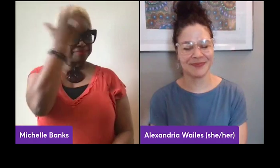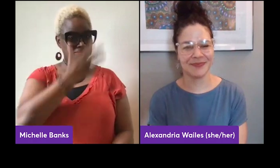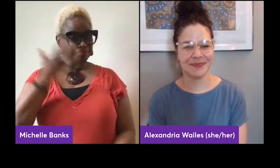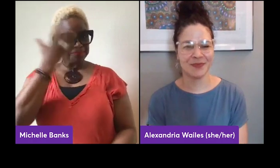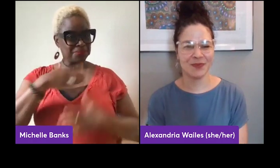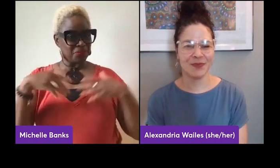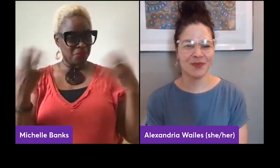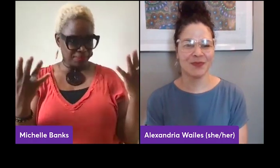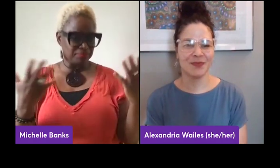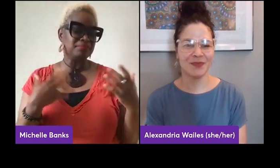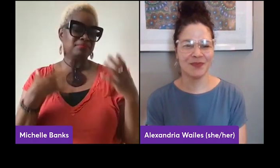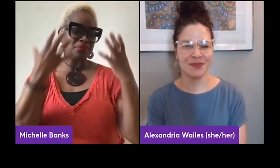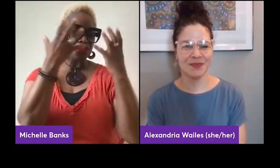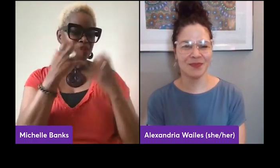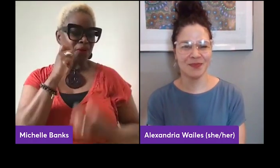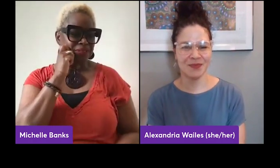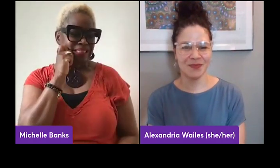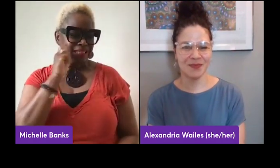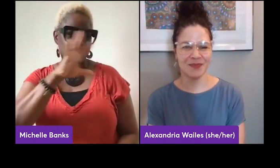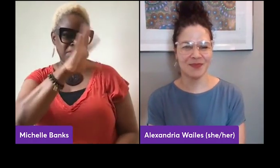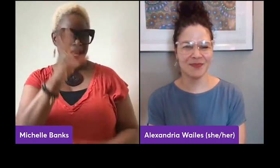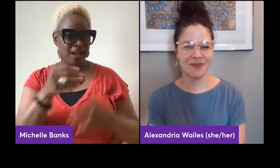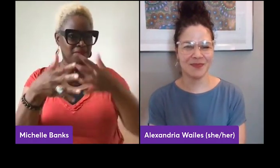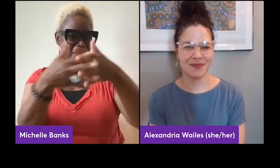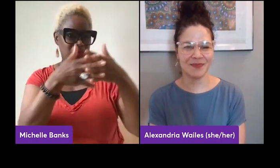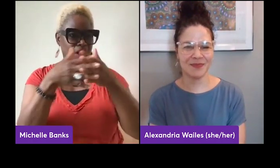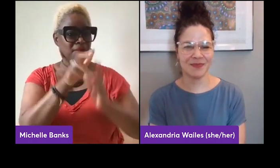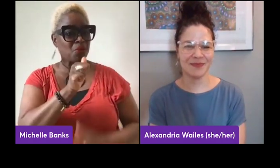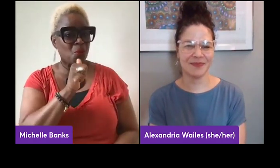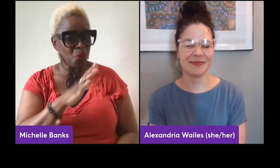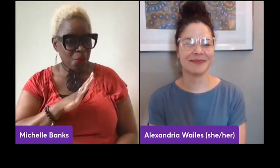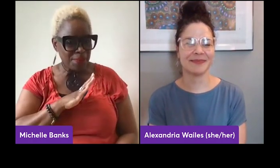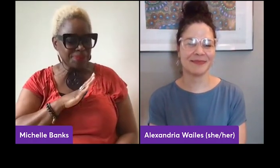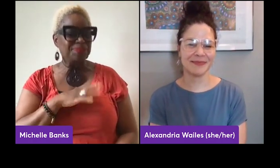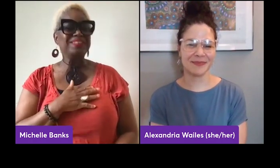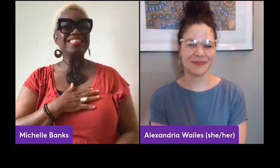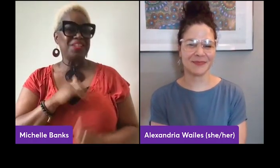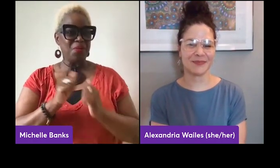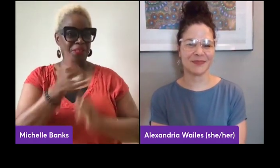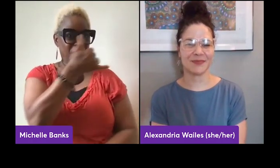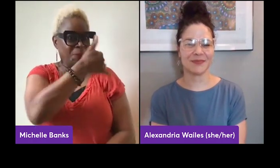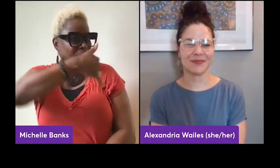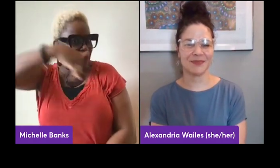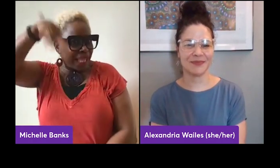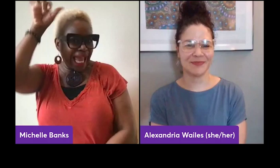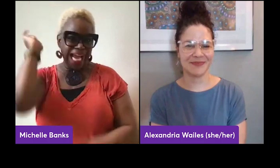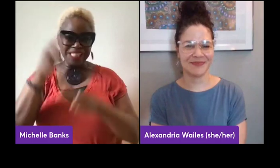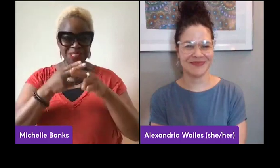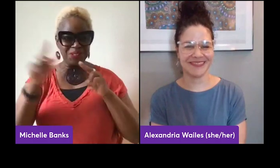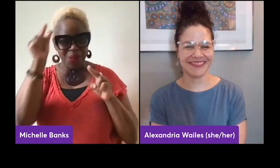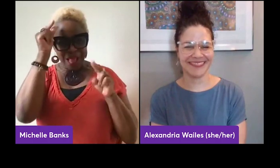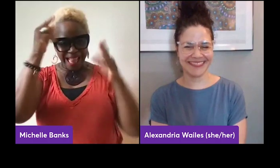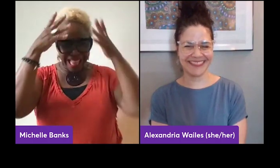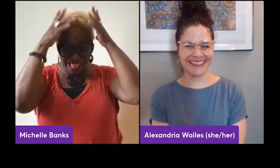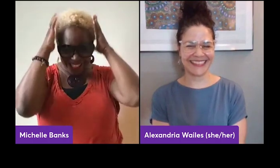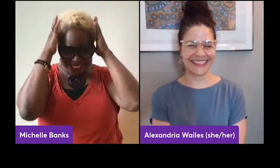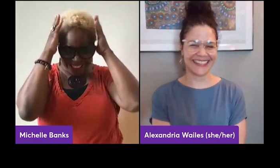For my visual description, I'm a dark-skinned African-American woman with blonde, short, curly hair.